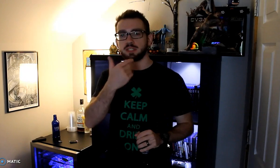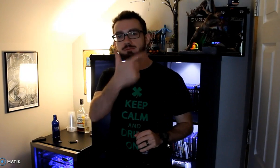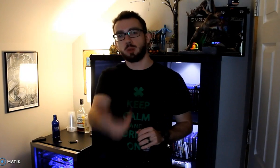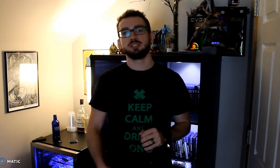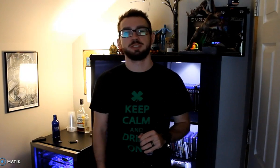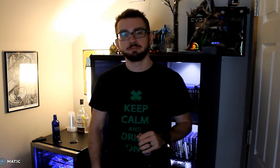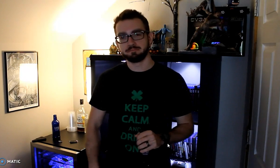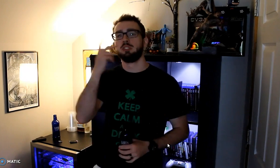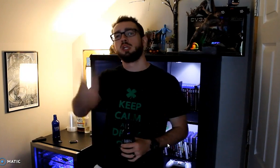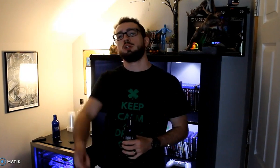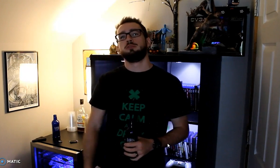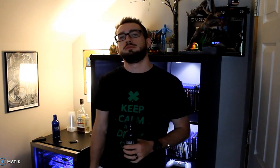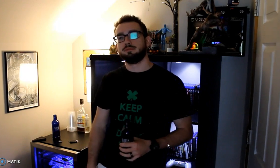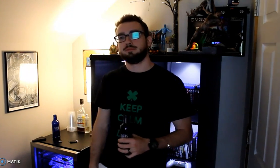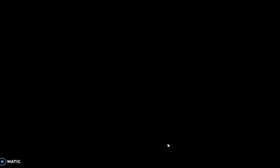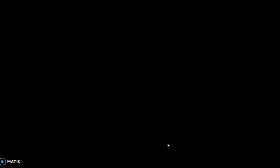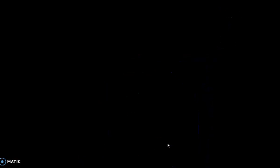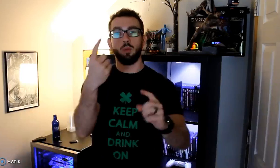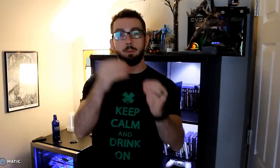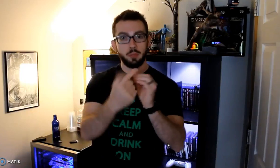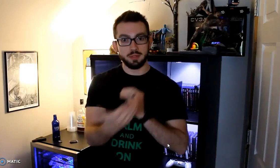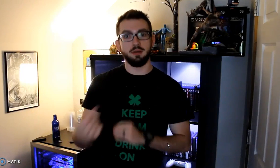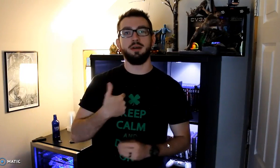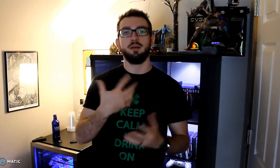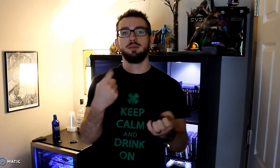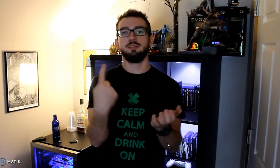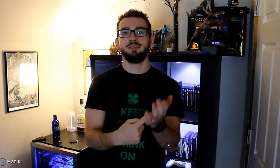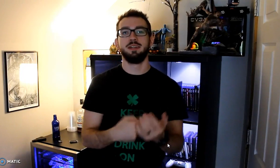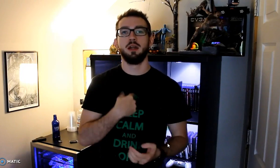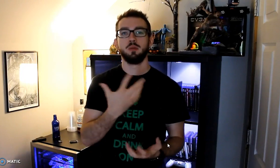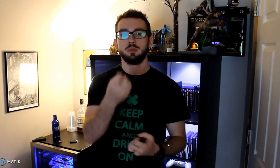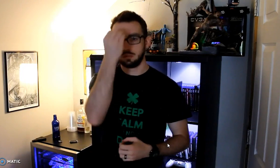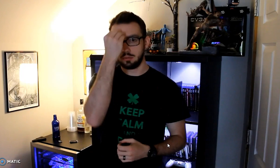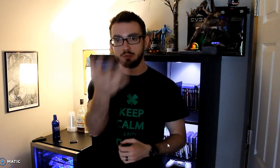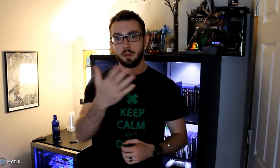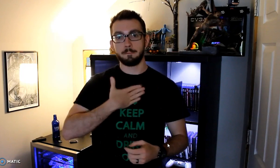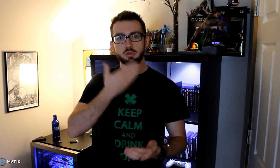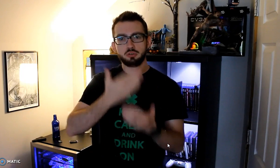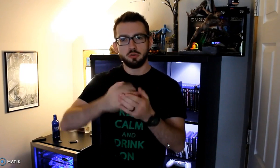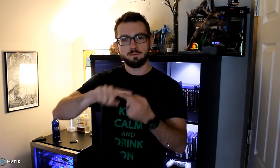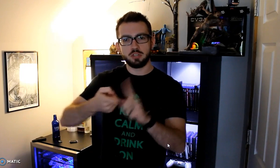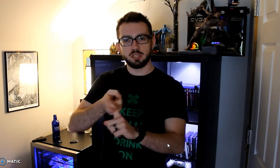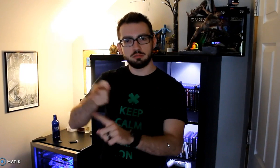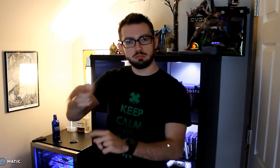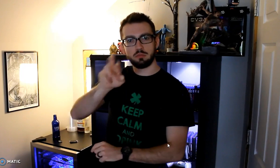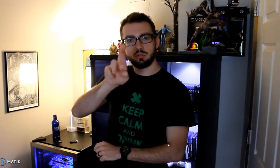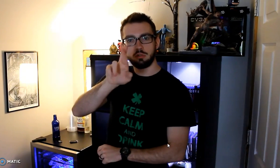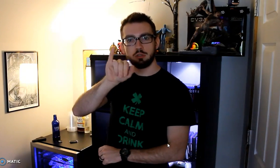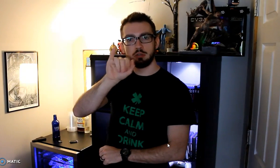This is the perfect batch for me. So I'll see you guys later. Oh, one more thing I wanted to tell you guys is that a good